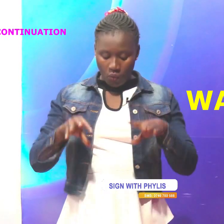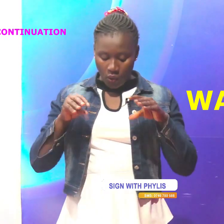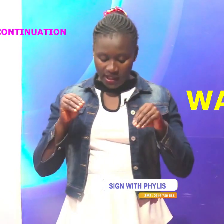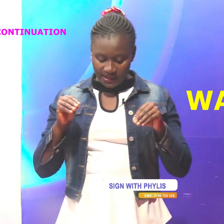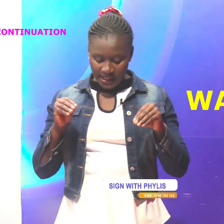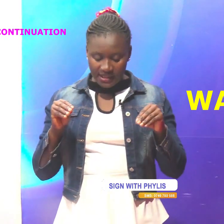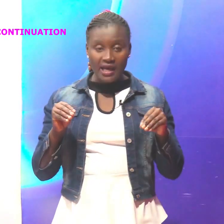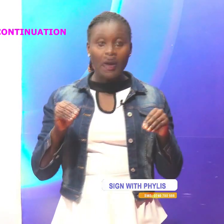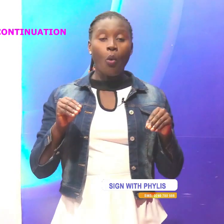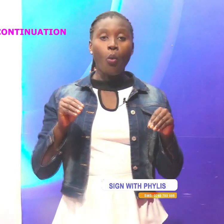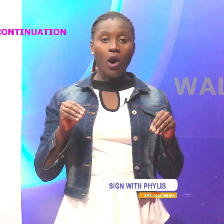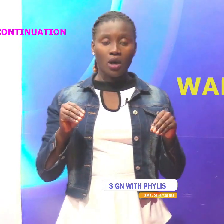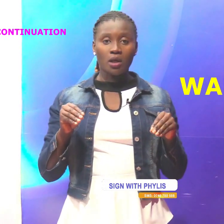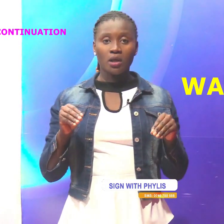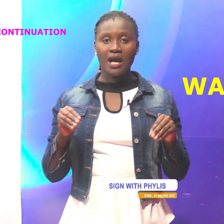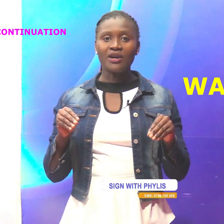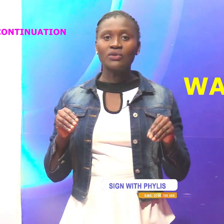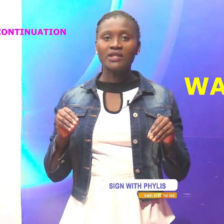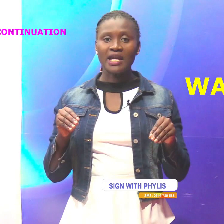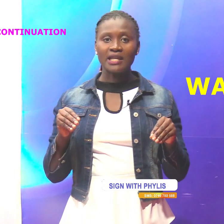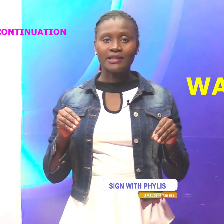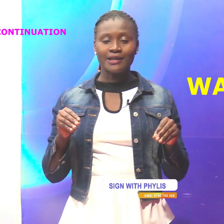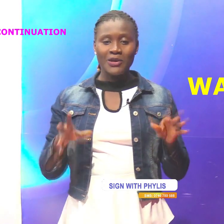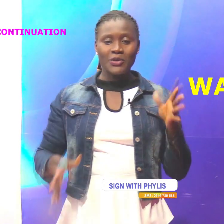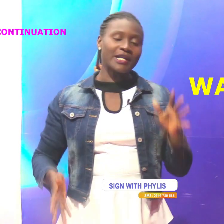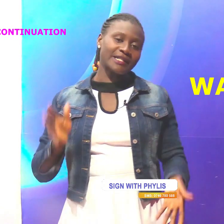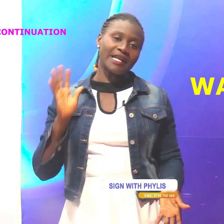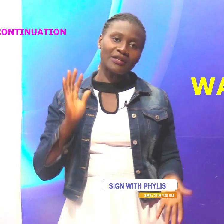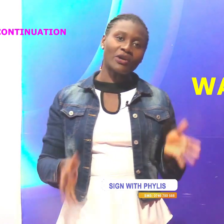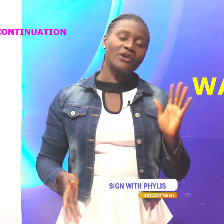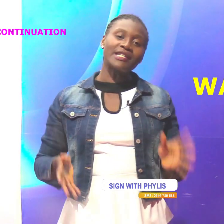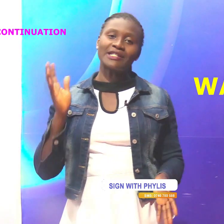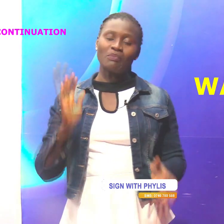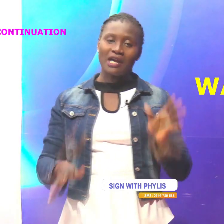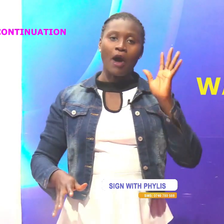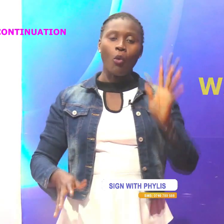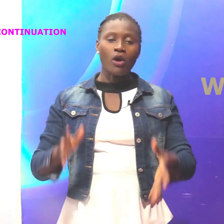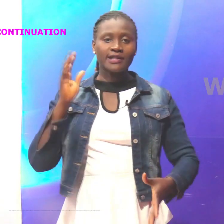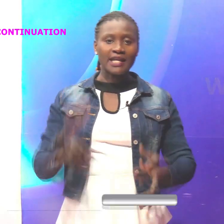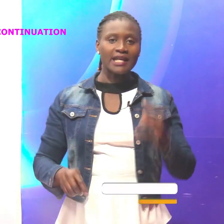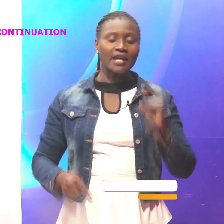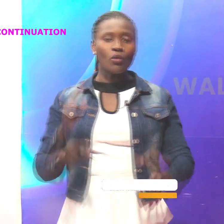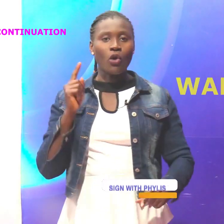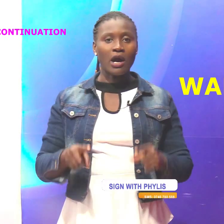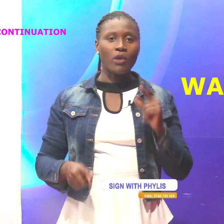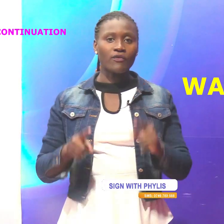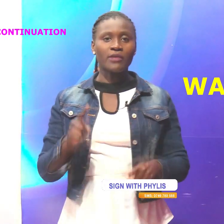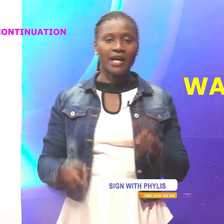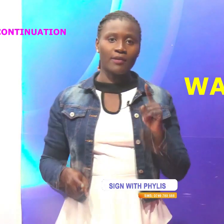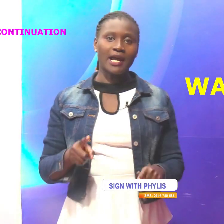Wait. And then walk. How do we sign it? You cannot just make a walk sign and then walk away from the camera. I cannot